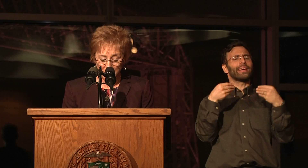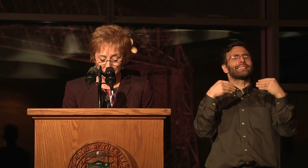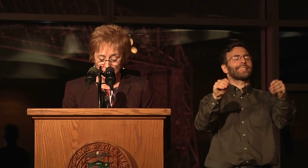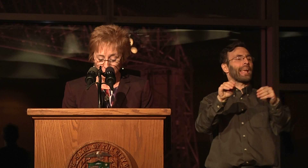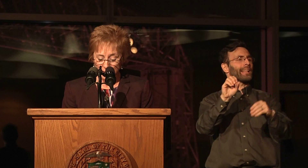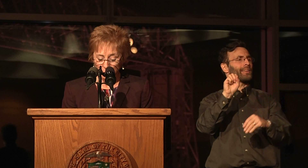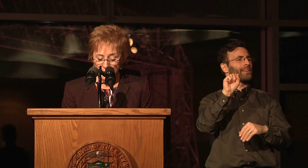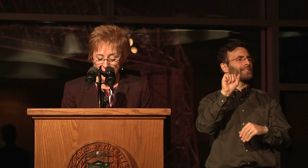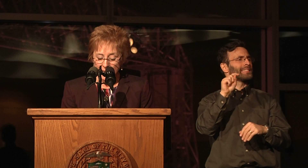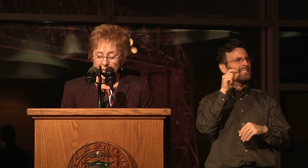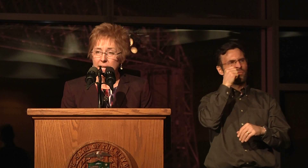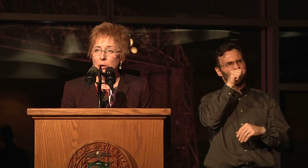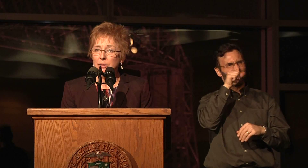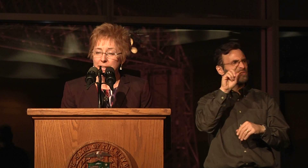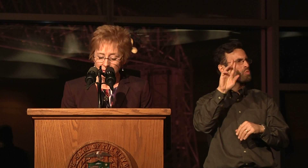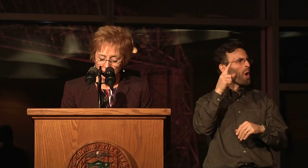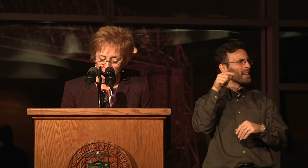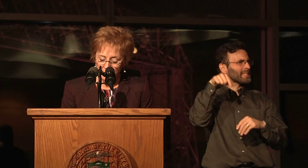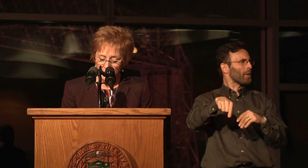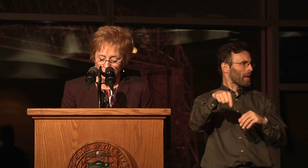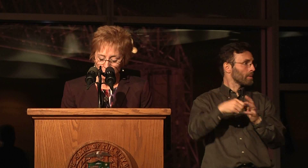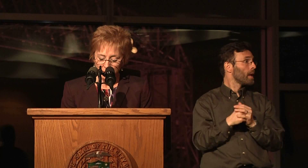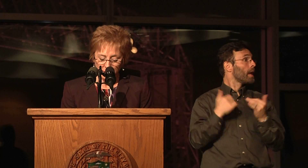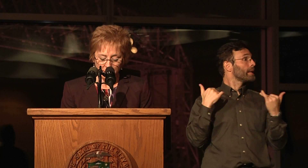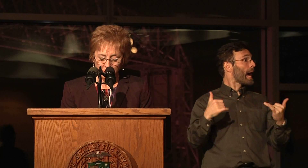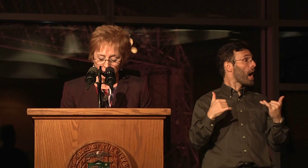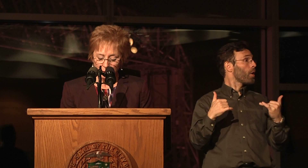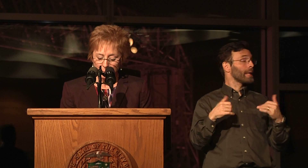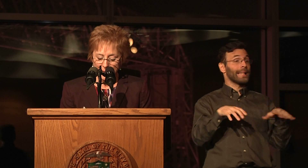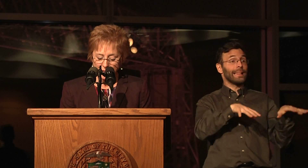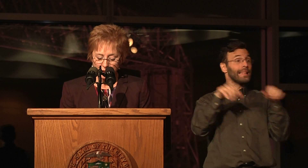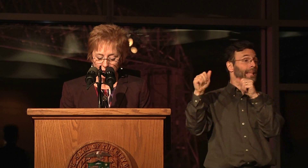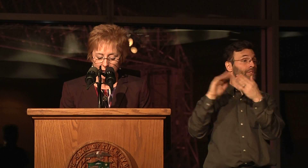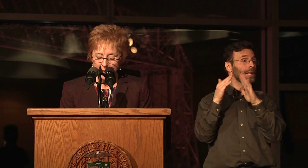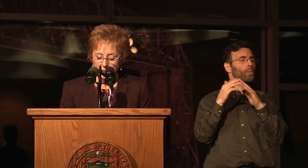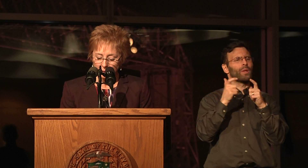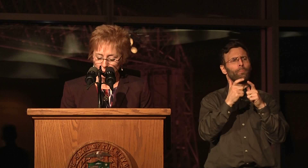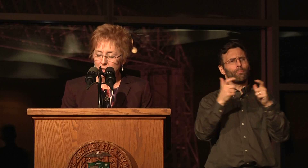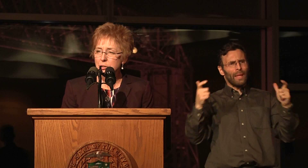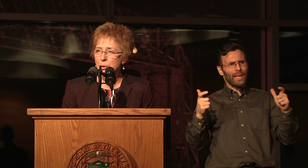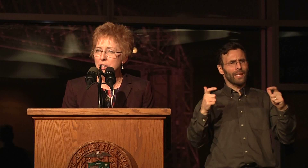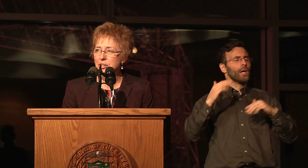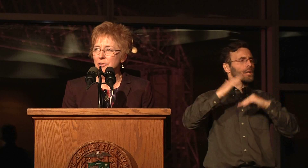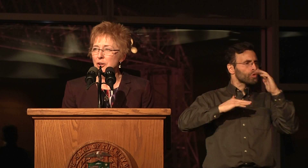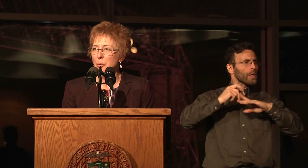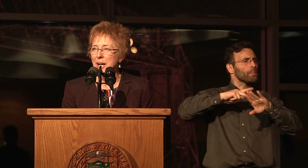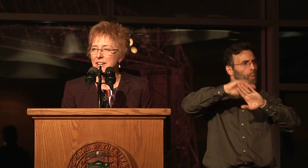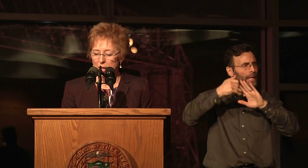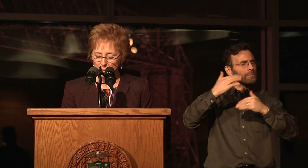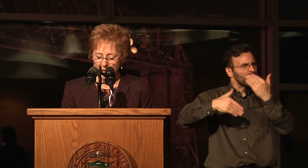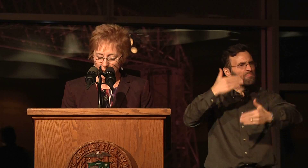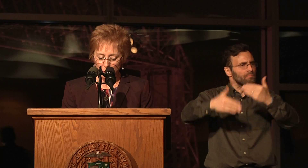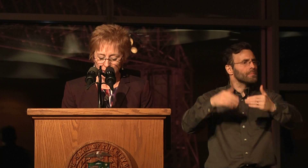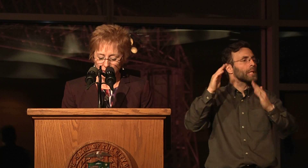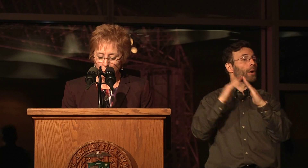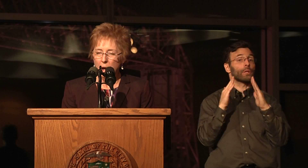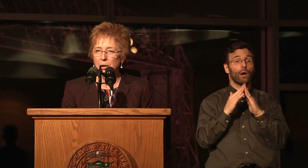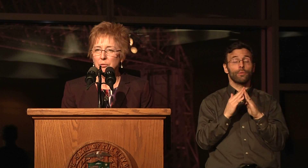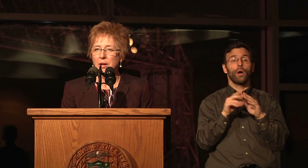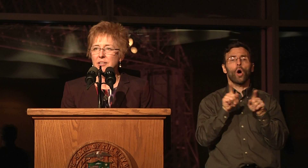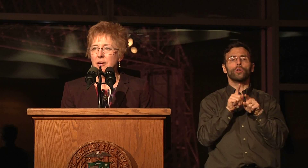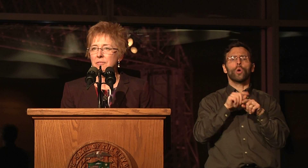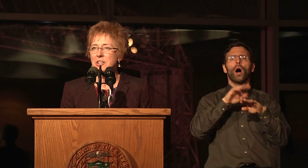synthetic drugs downtown. He now leaves the city with several major construction projects underway downtown and on